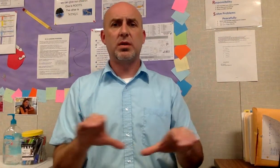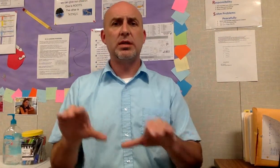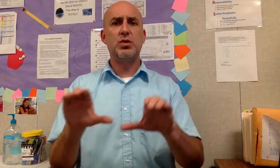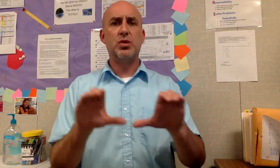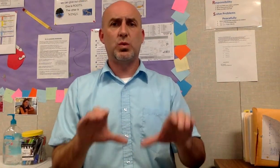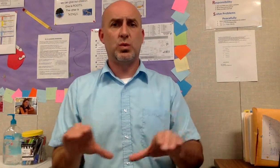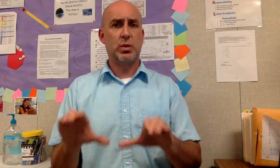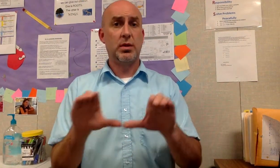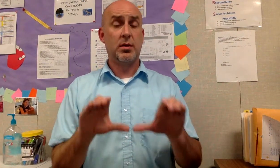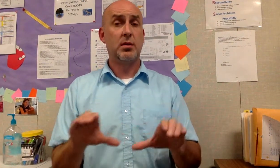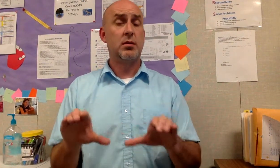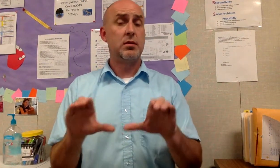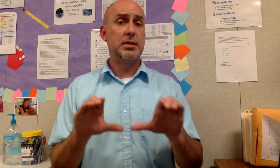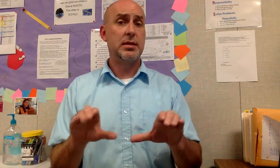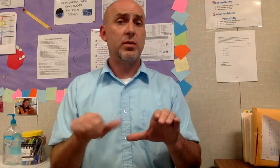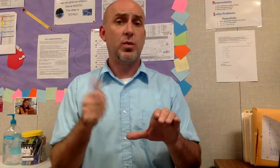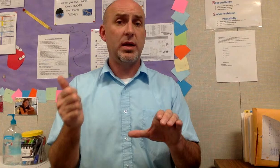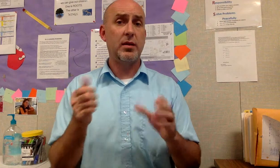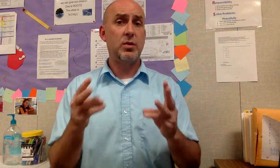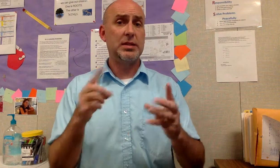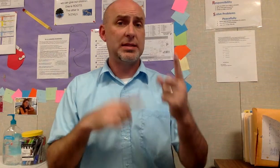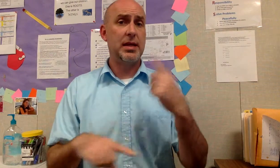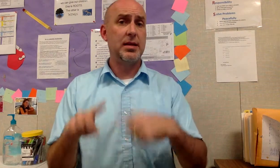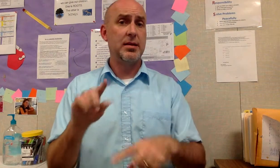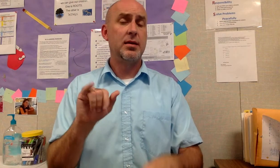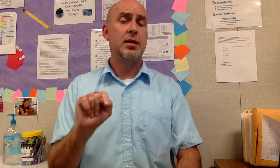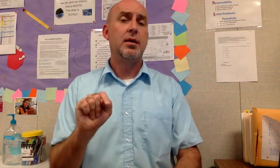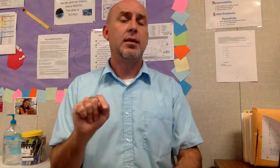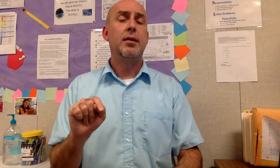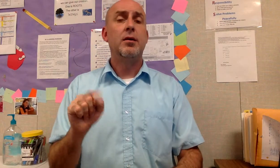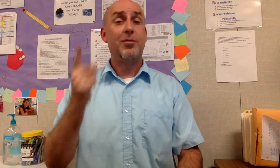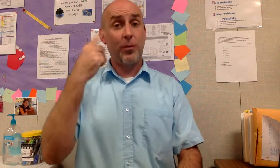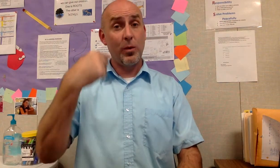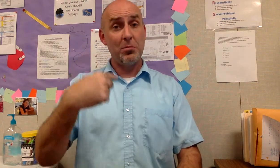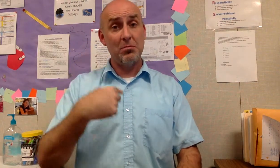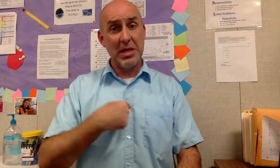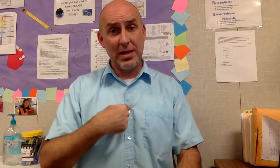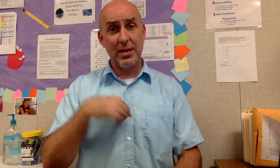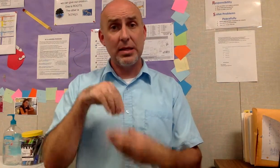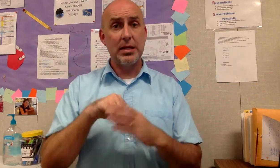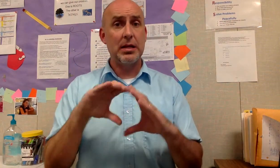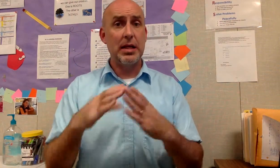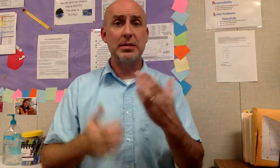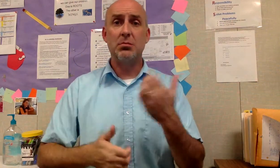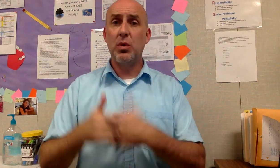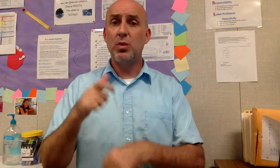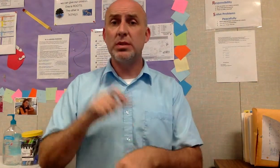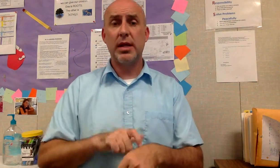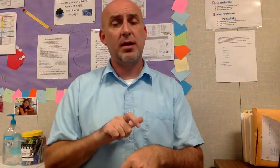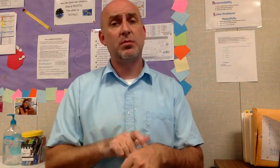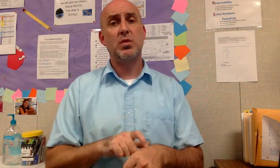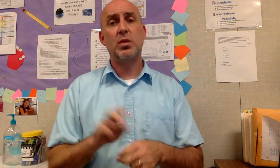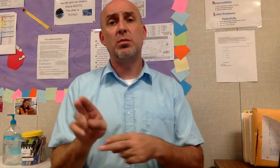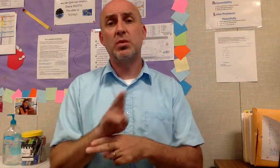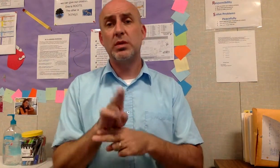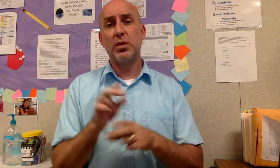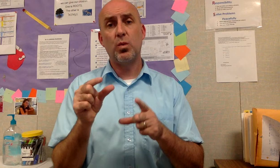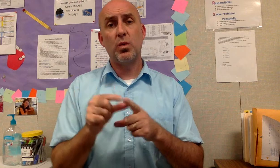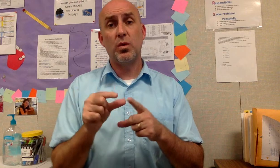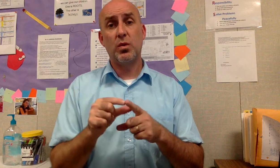Do. That's another way that you can sign it. For me, in class, most times when I'm using the word